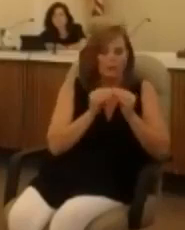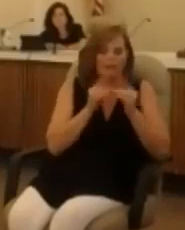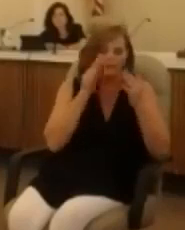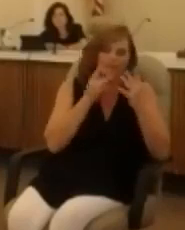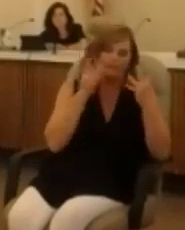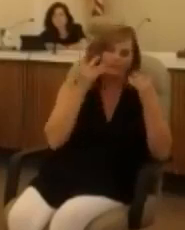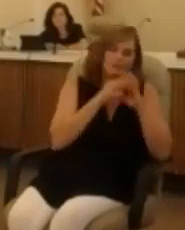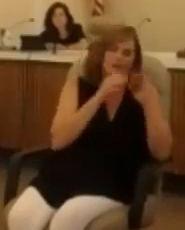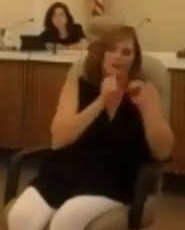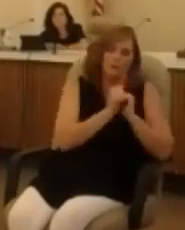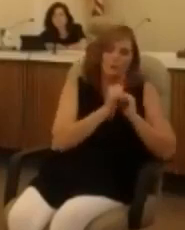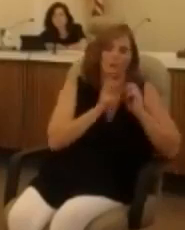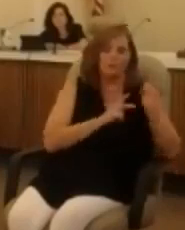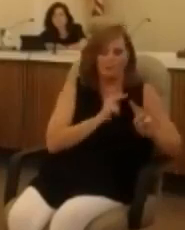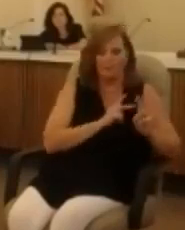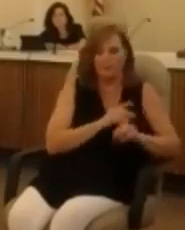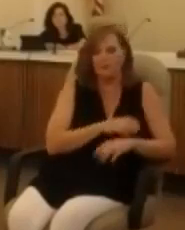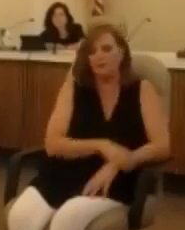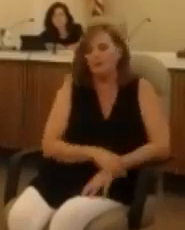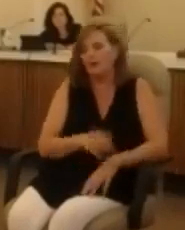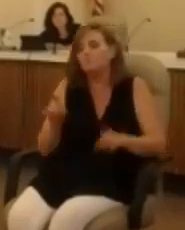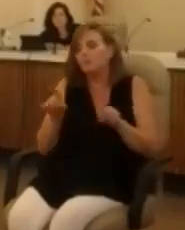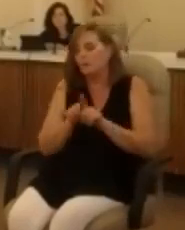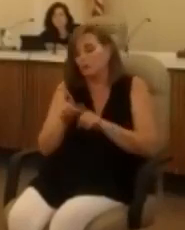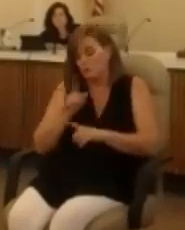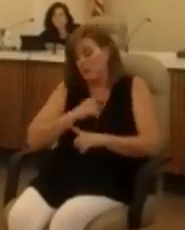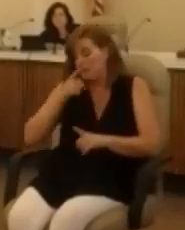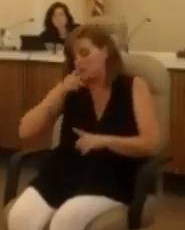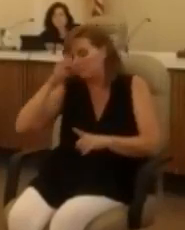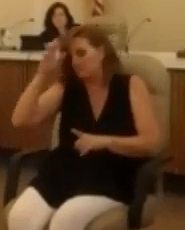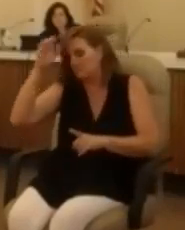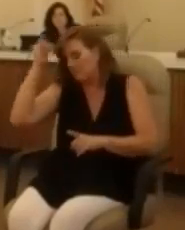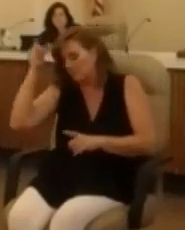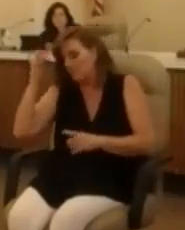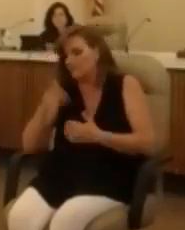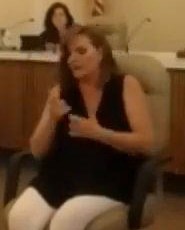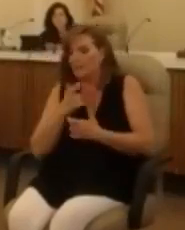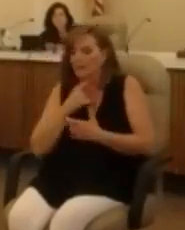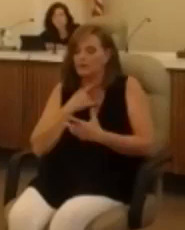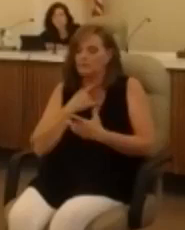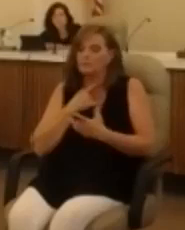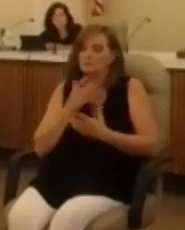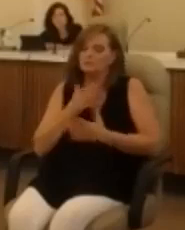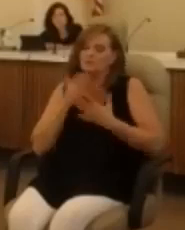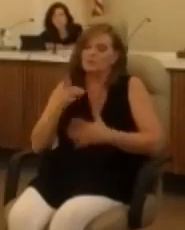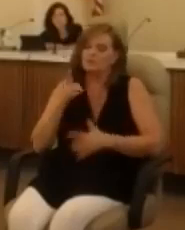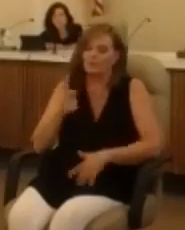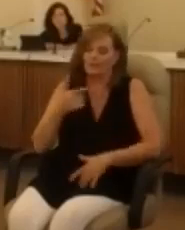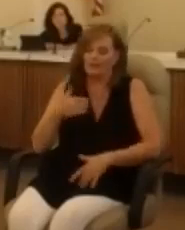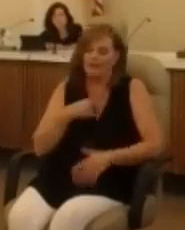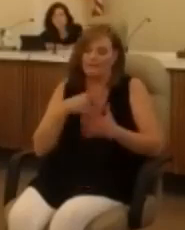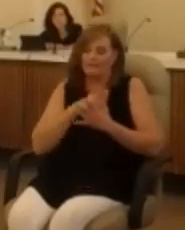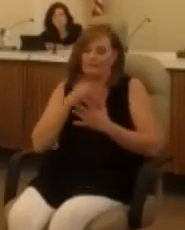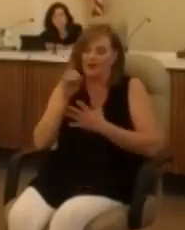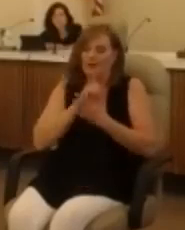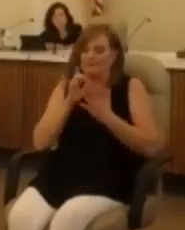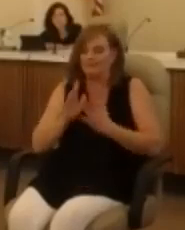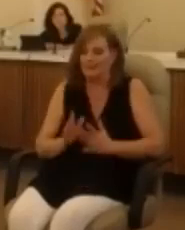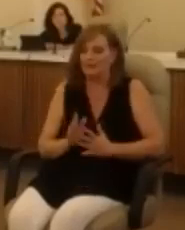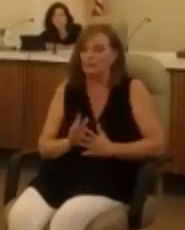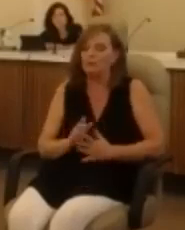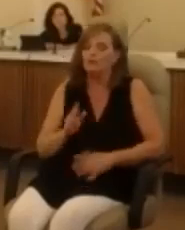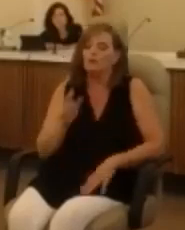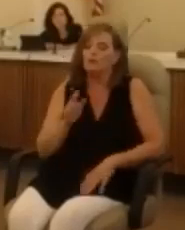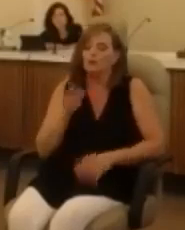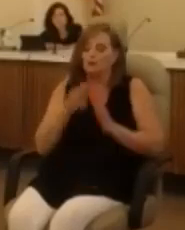develop the park, I think we should be looking to, I'd like to advocate that we have a designer in to also look at the